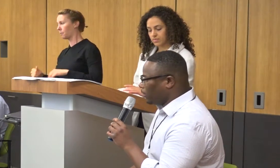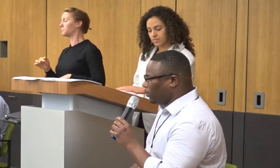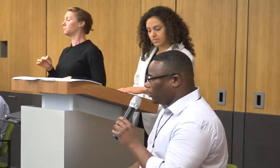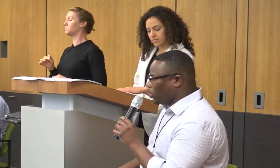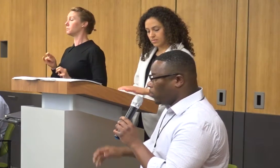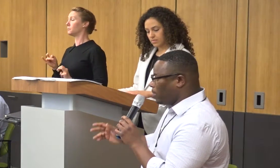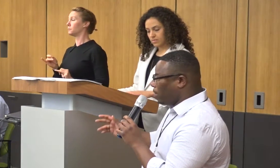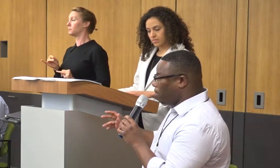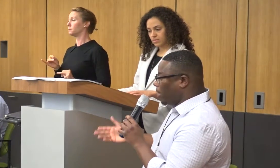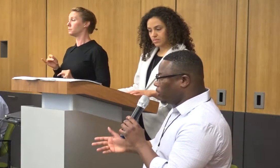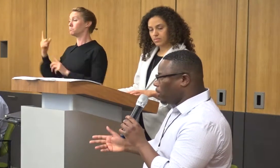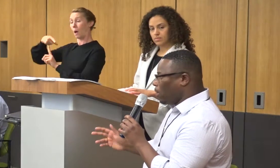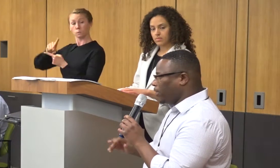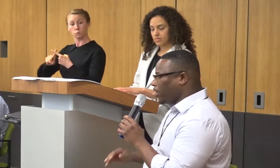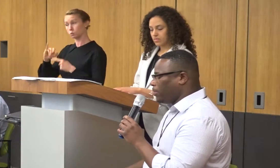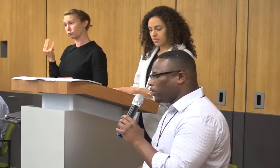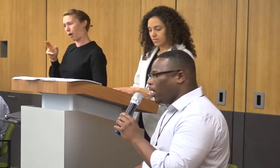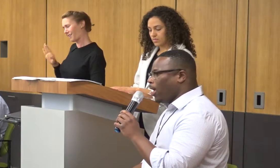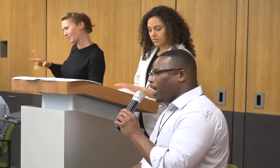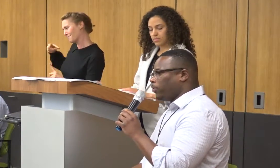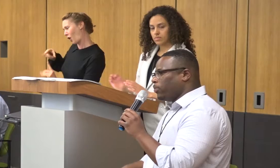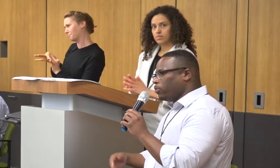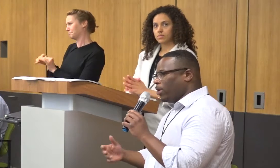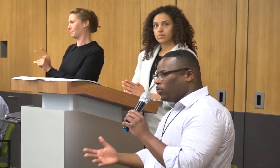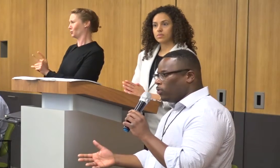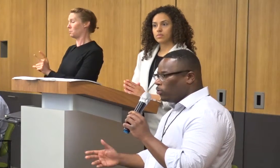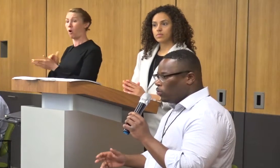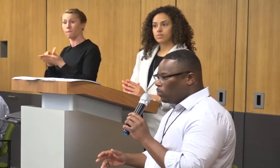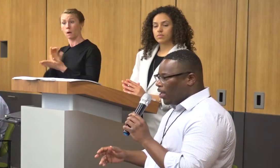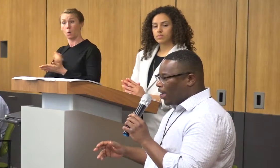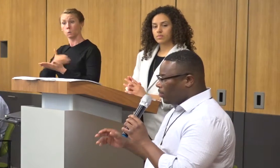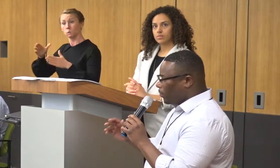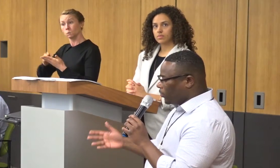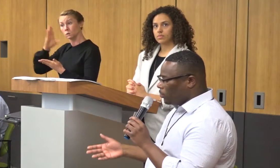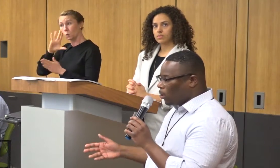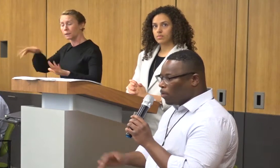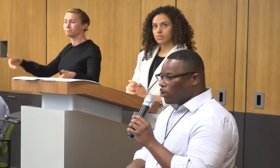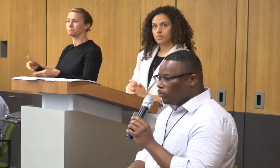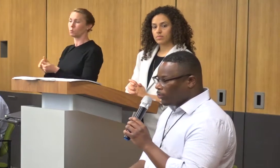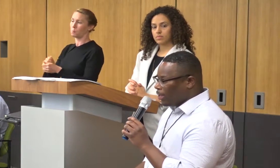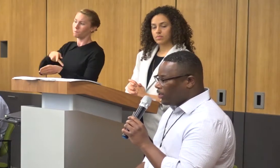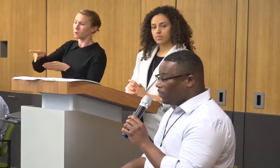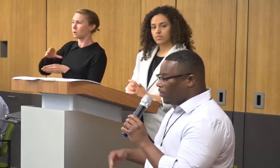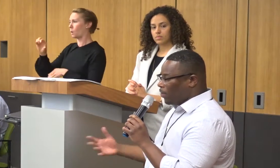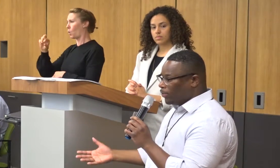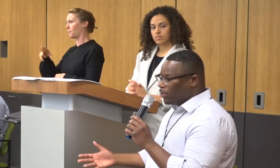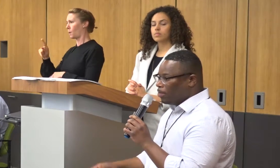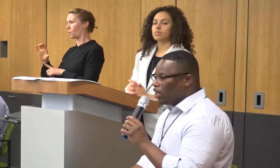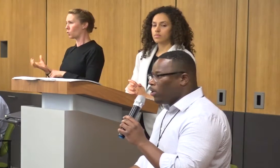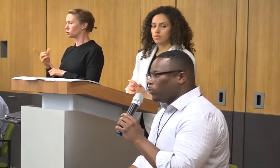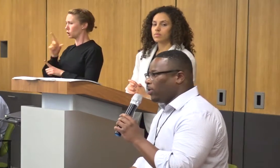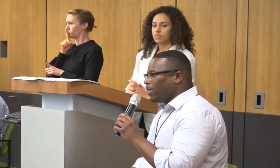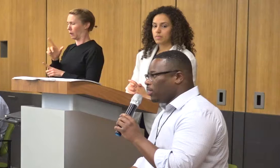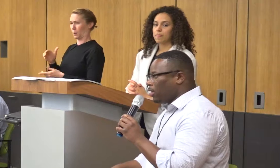to John's point about mentorship. Oftentimes, our students are being introduced to a kind of professional and corporate culture that is very foreign to